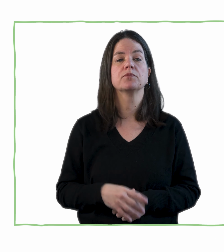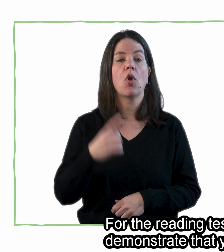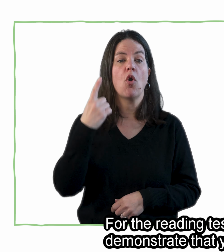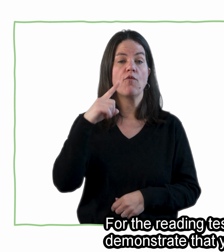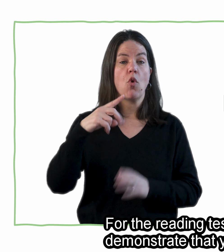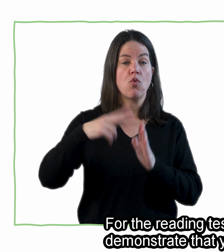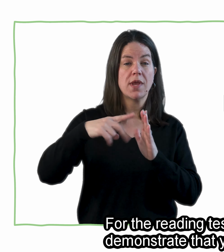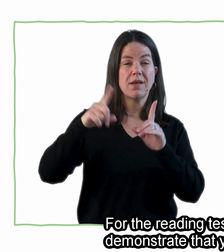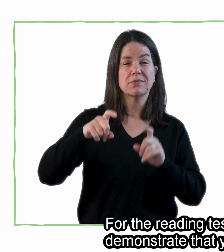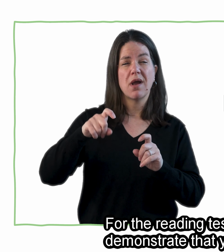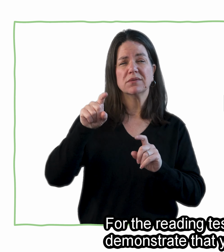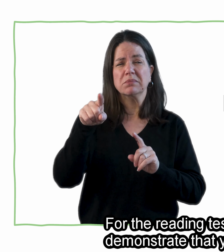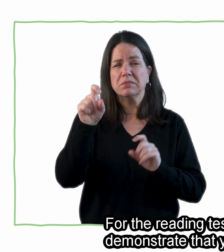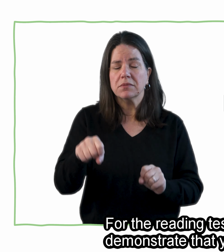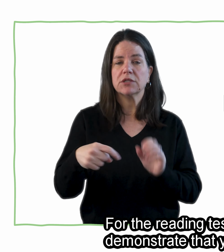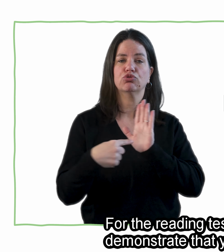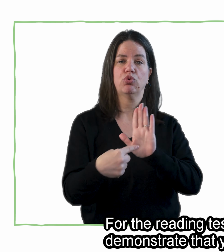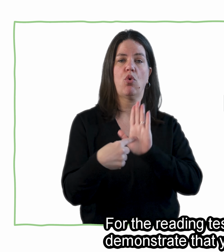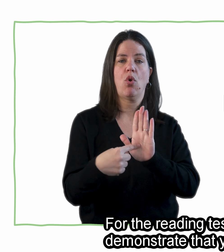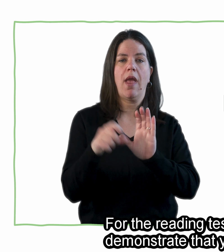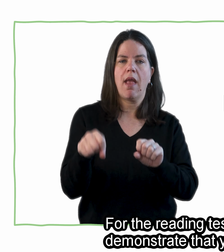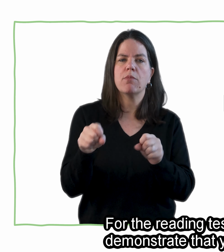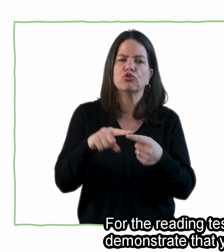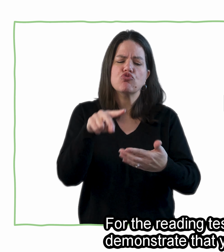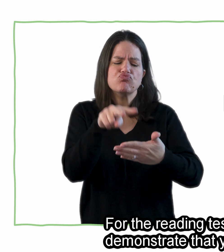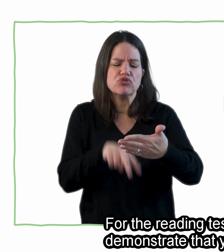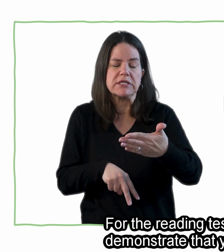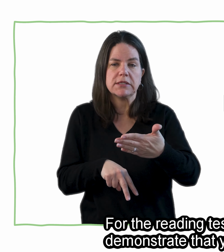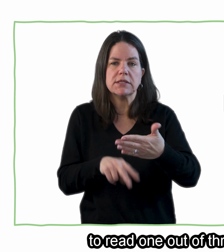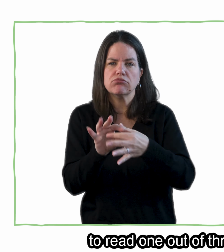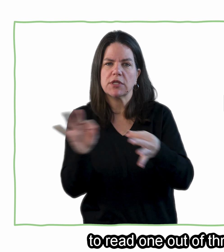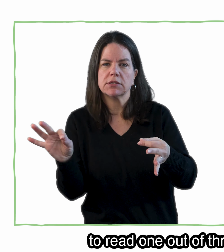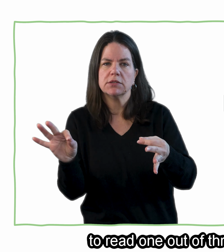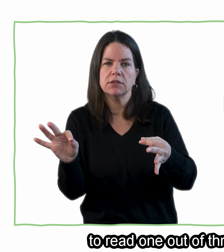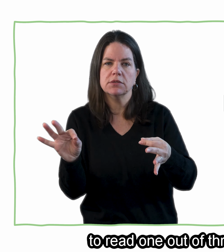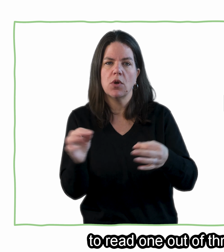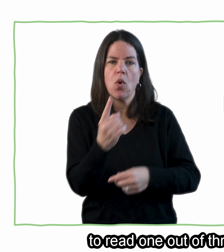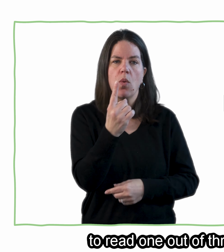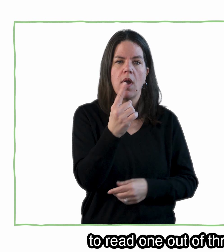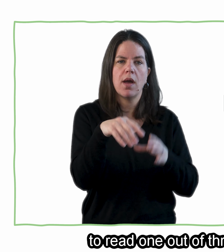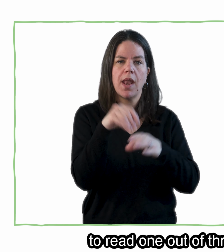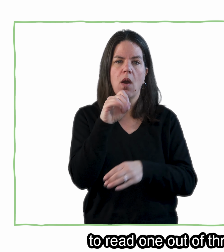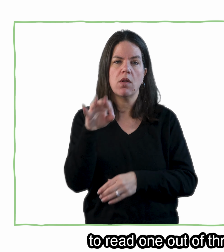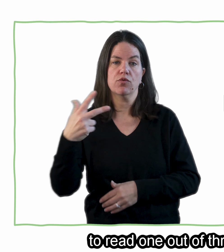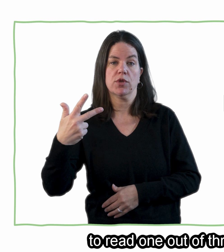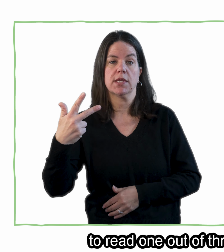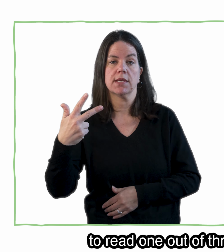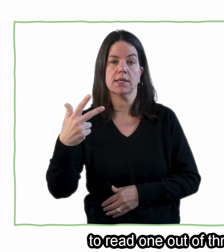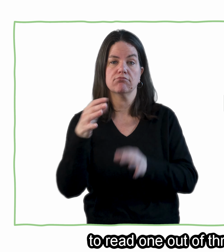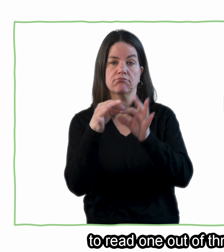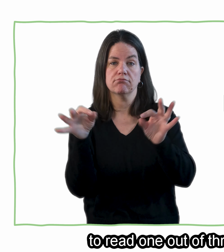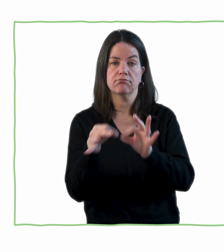For the reading test, you must demonstrate that you are able to read 1 out of 3 sentences.